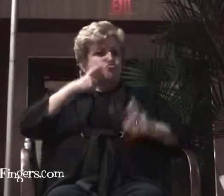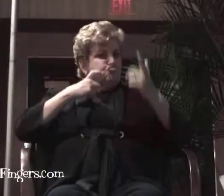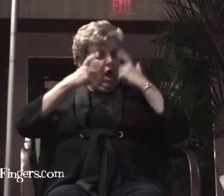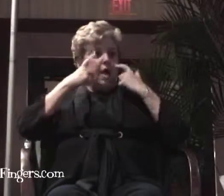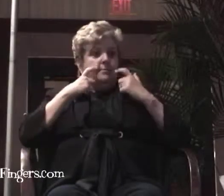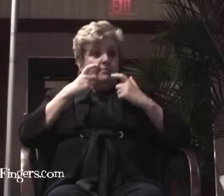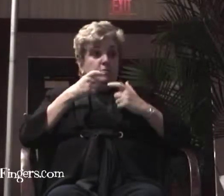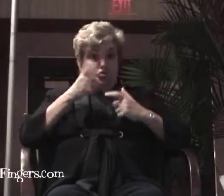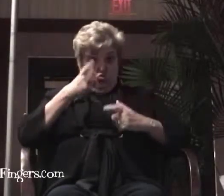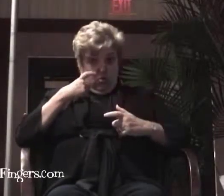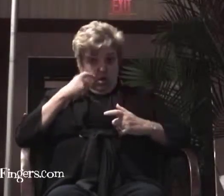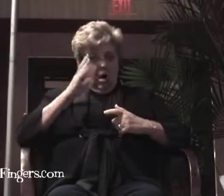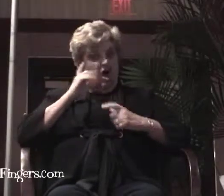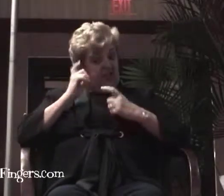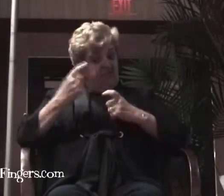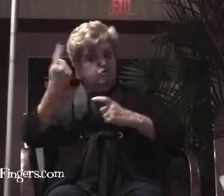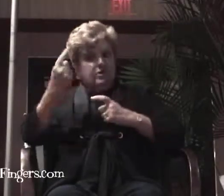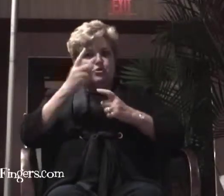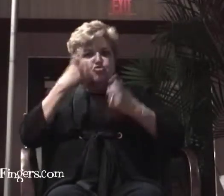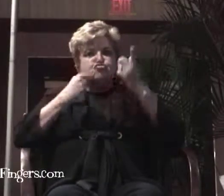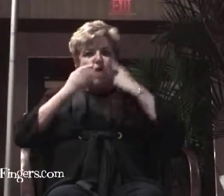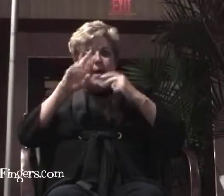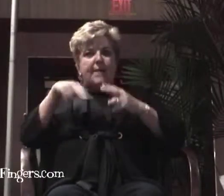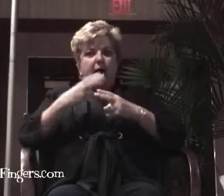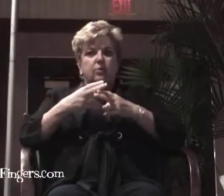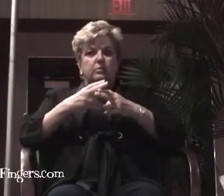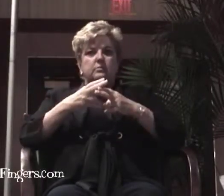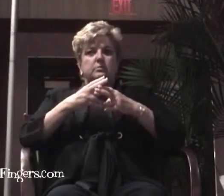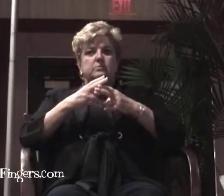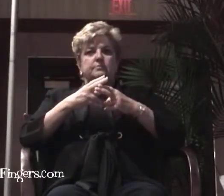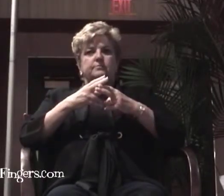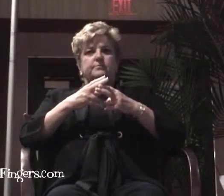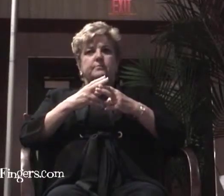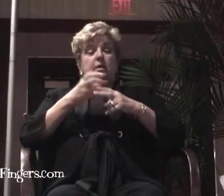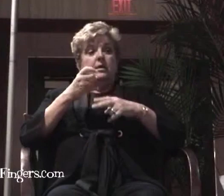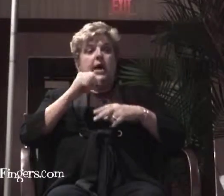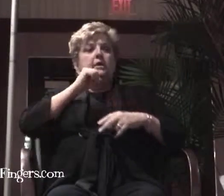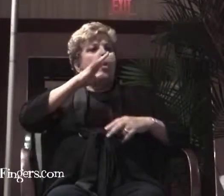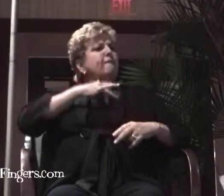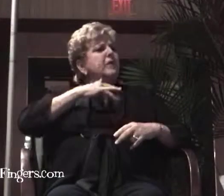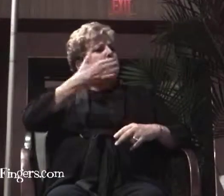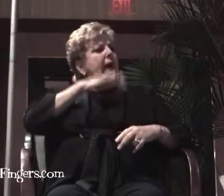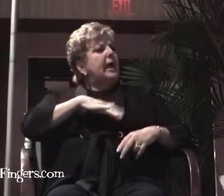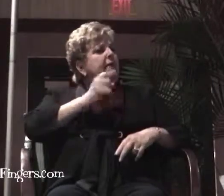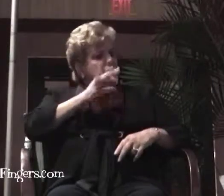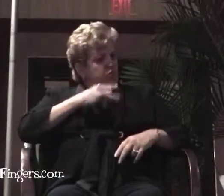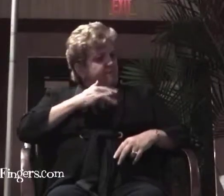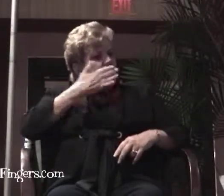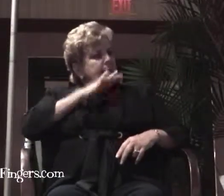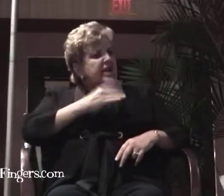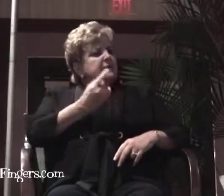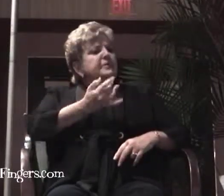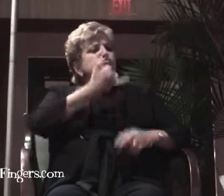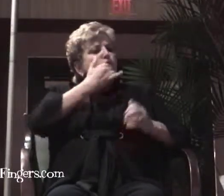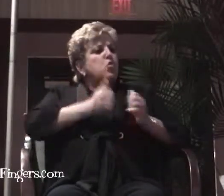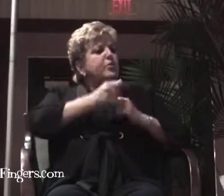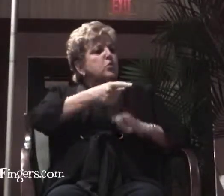about. Don't feel bad. If you feel bad, there's something wrong with you. So don't you feel